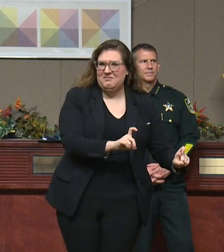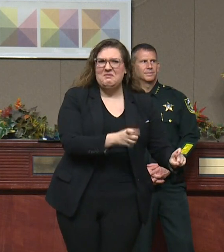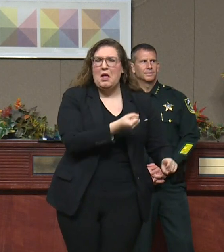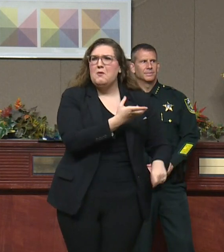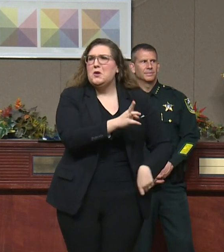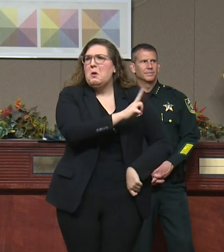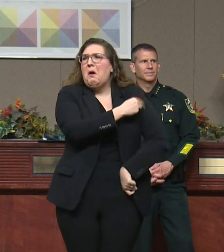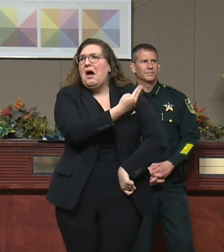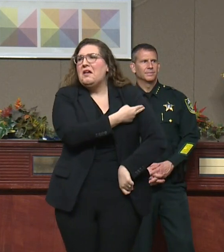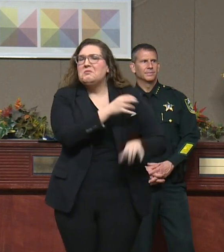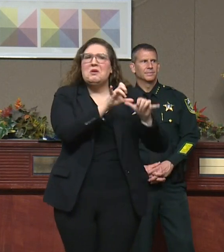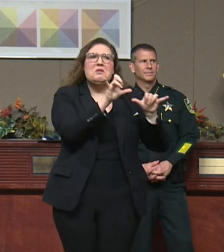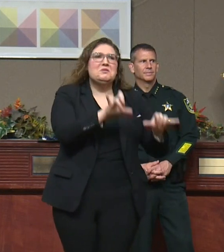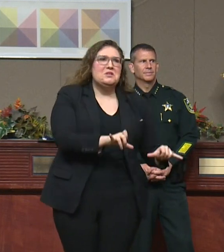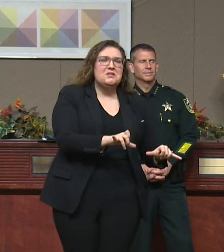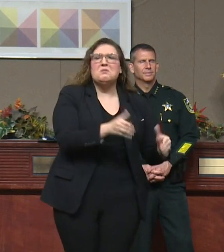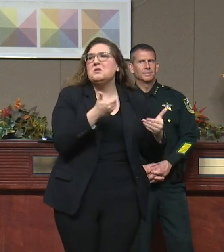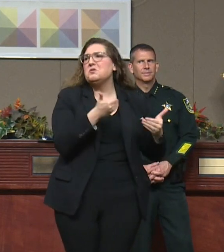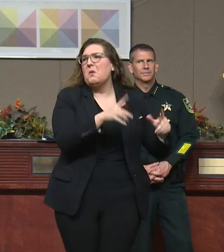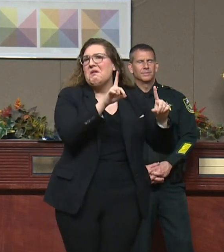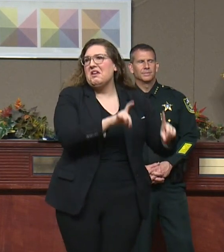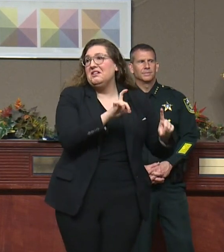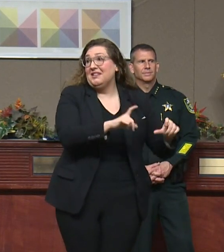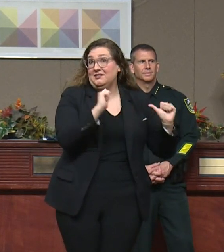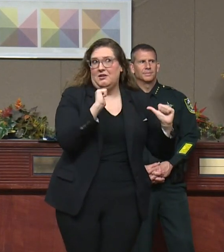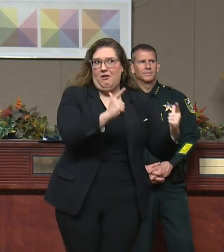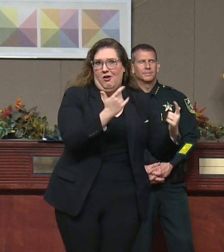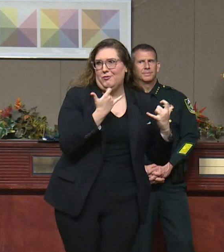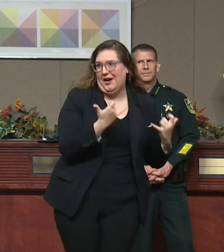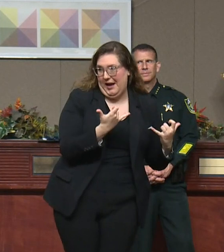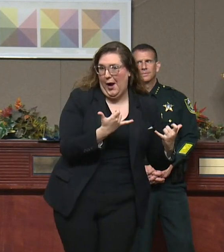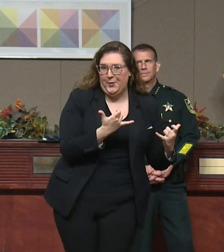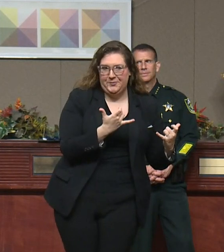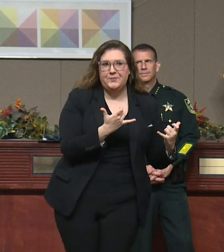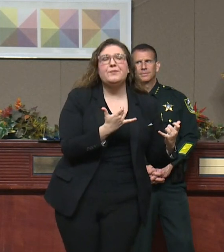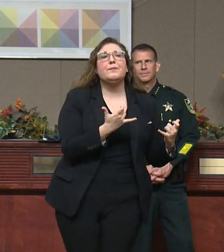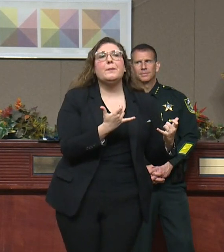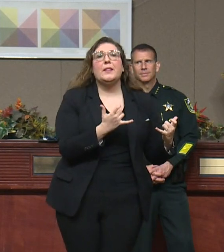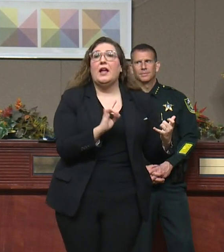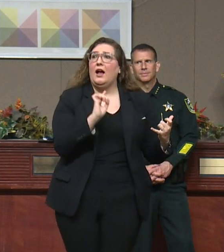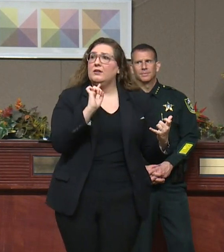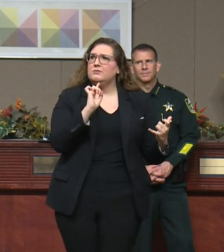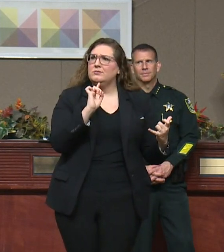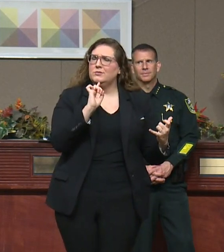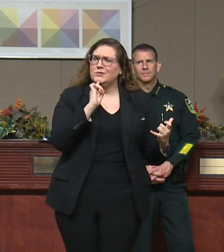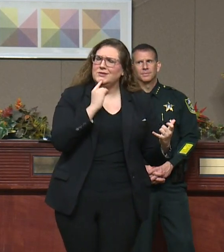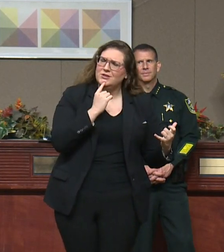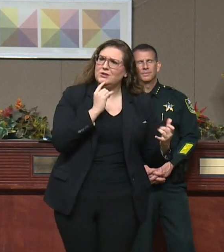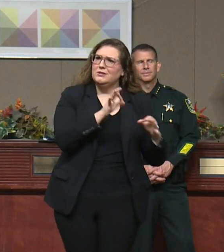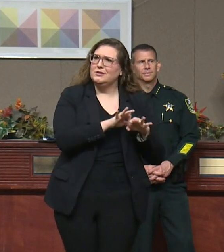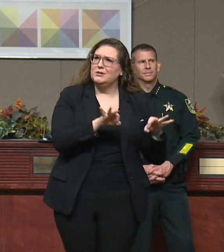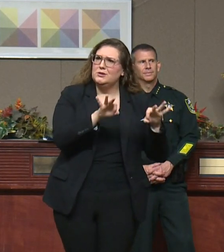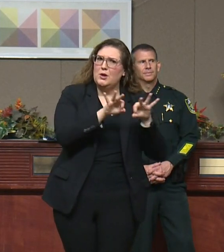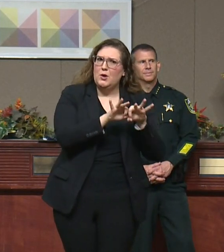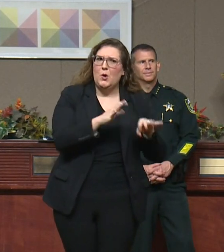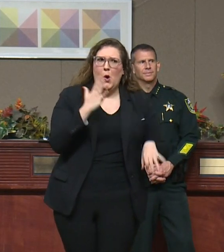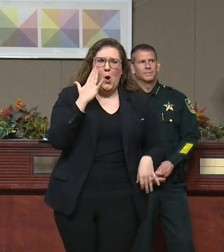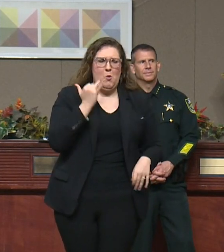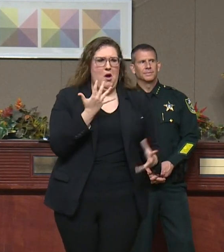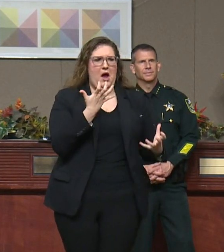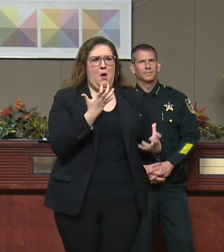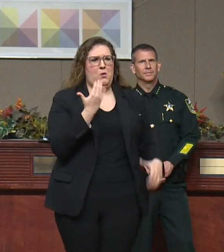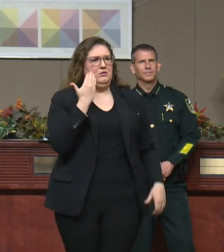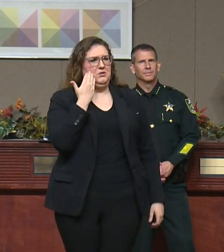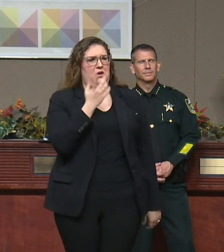hospital systems are doing just that right now. It's critical important because also to know if some of them are